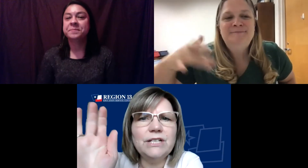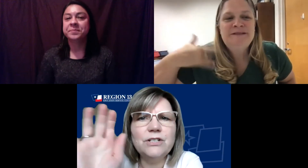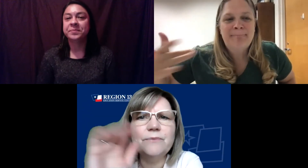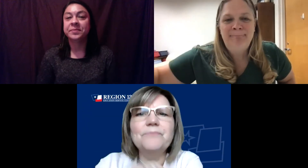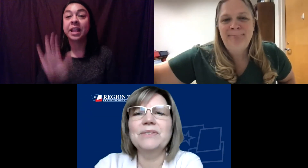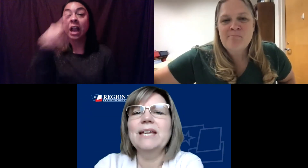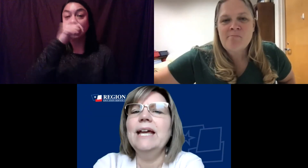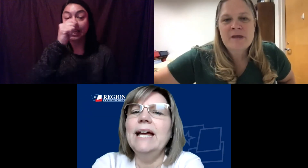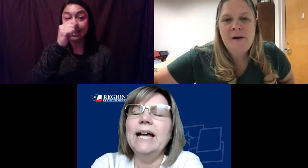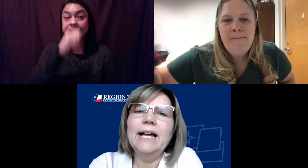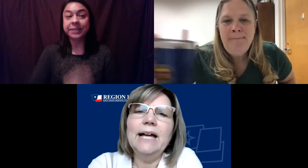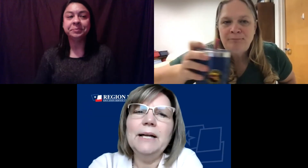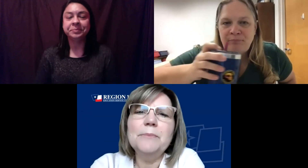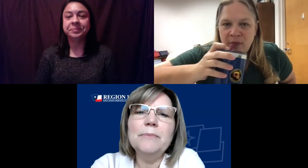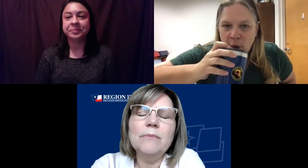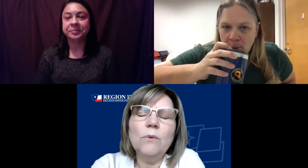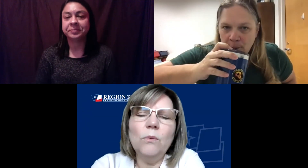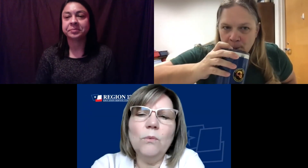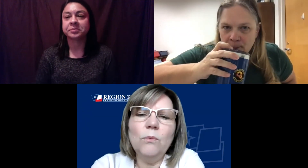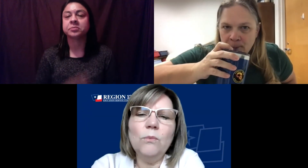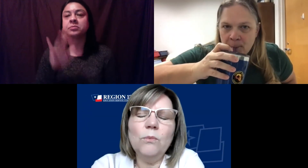Hey, Trish. Yes, Celine.